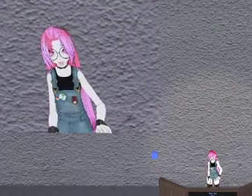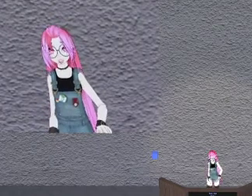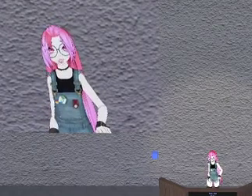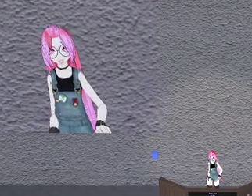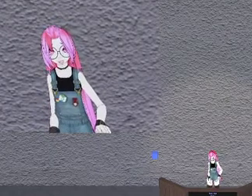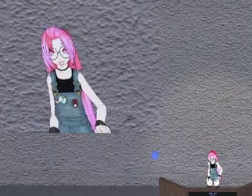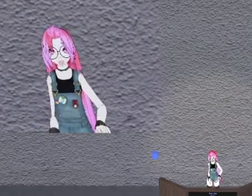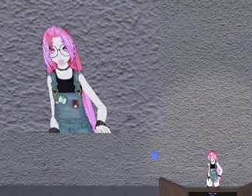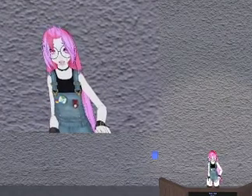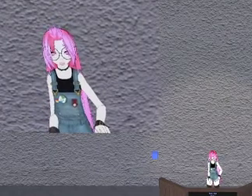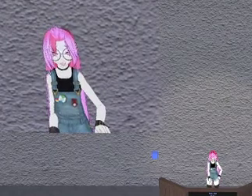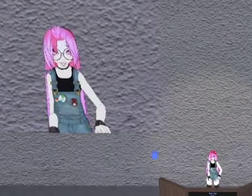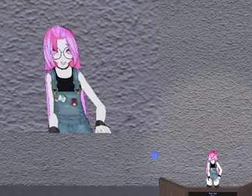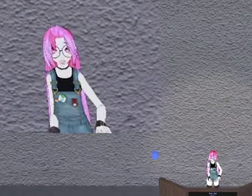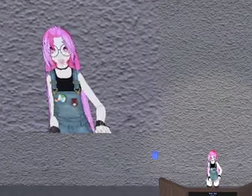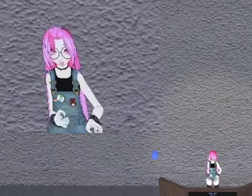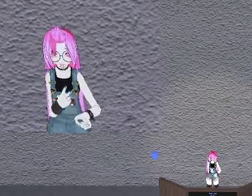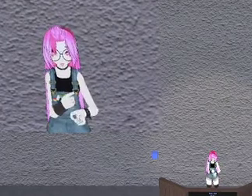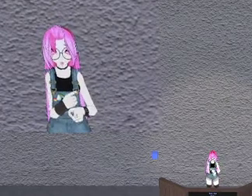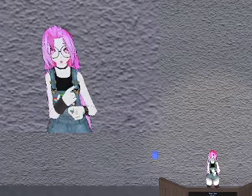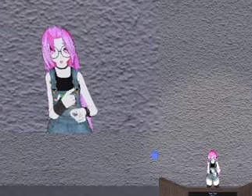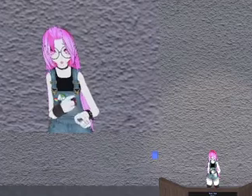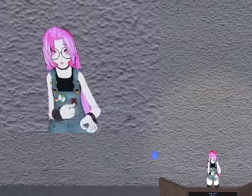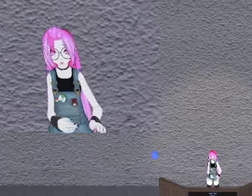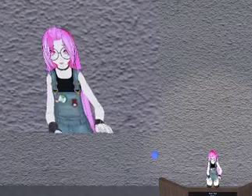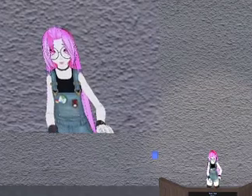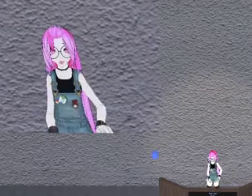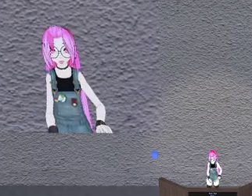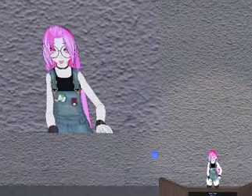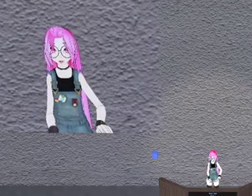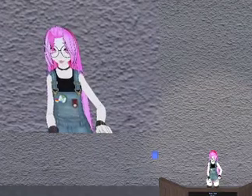Yeah. Confirmation. Yeah. You're like, yep, okay, that's cool. Correct.